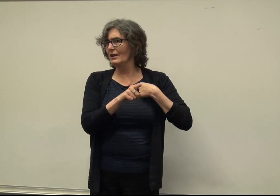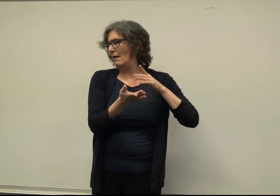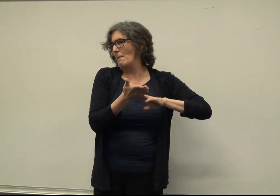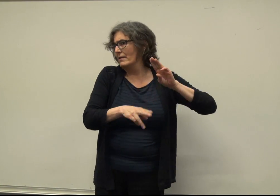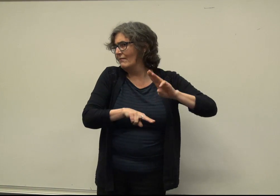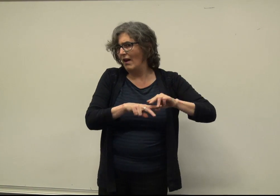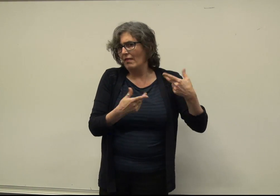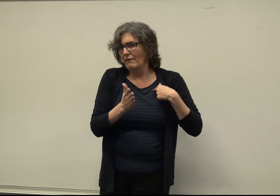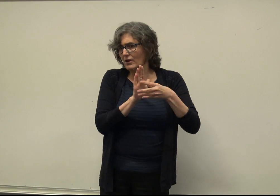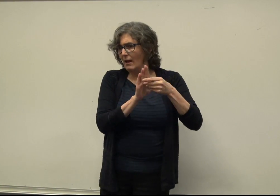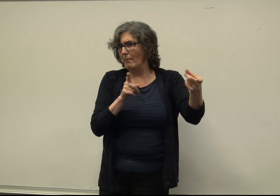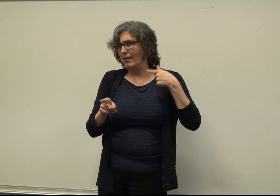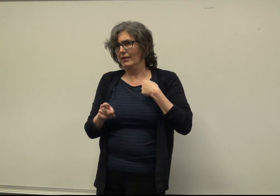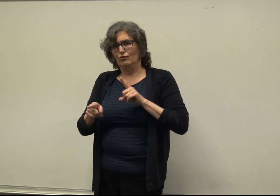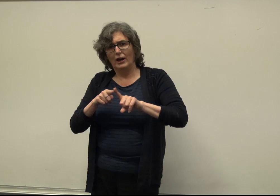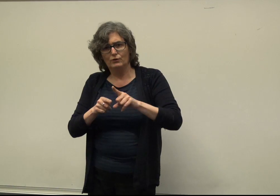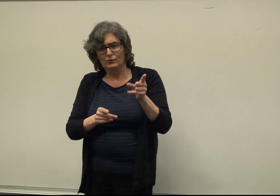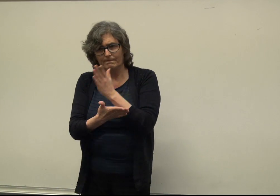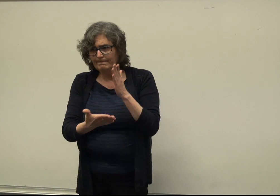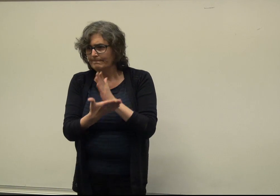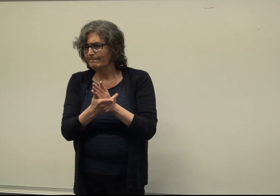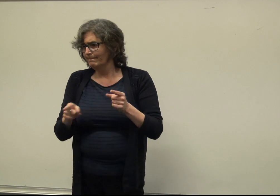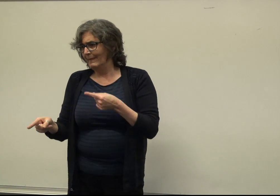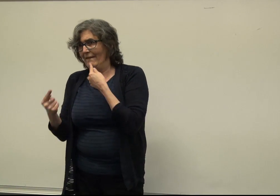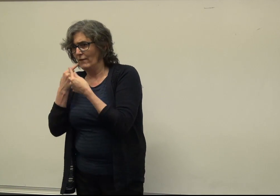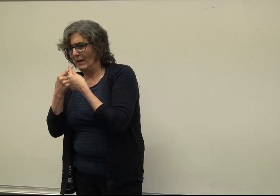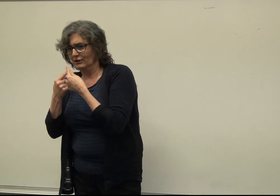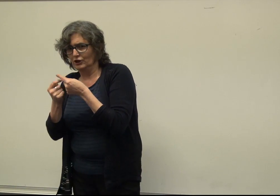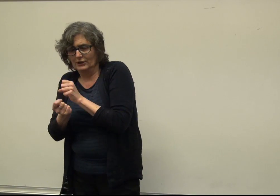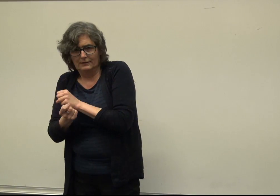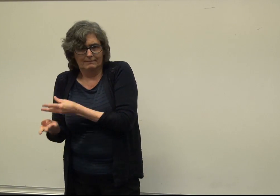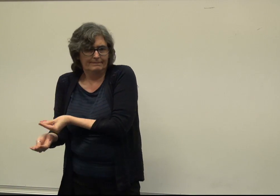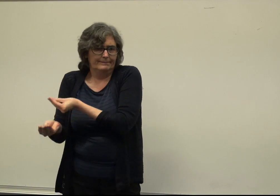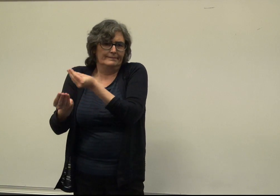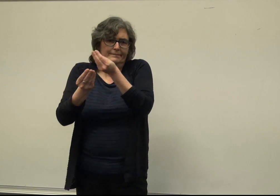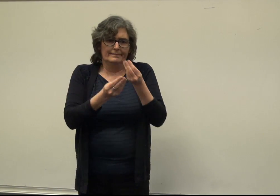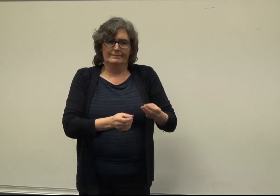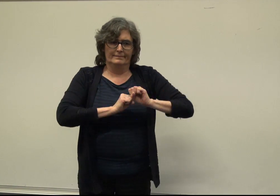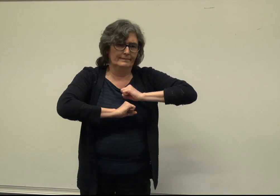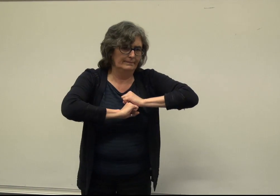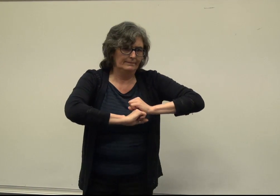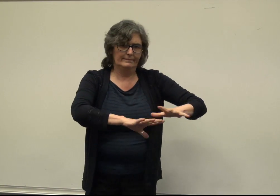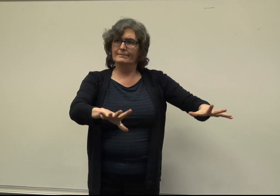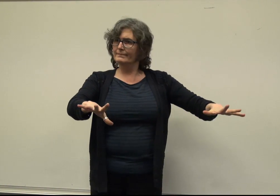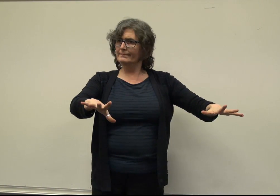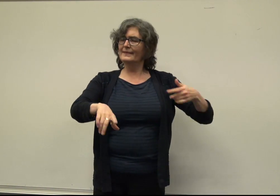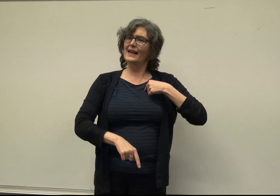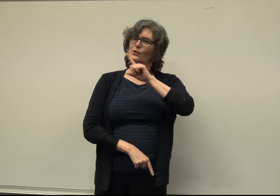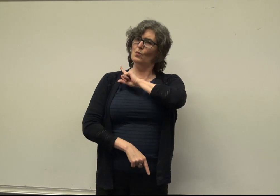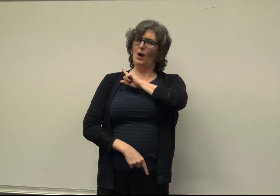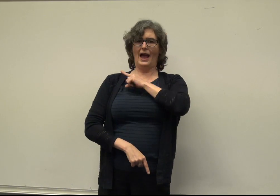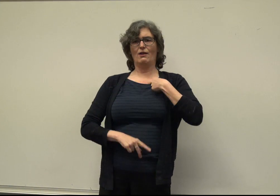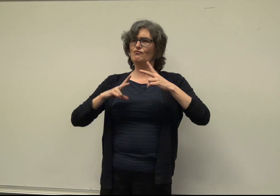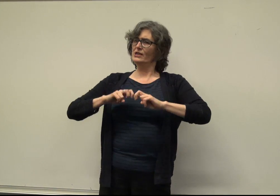ago, which is now a center at the University of Edinburgh. It has a presence in the community where